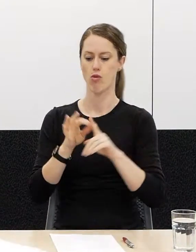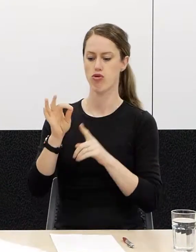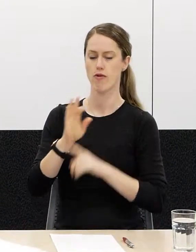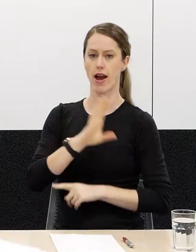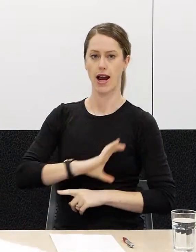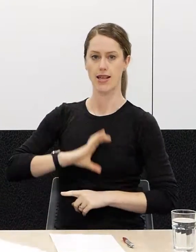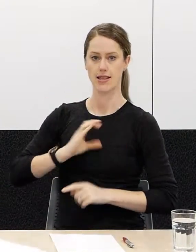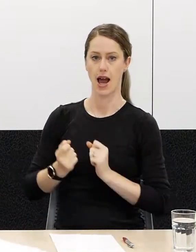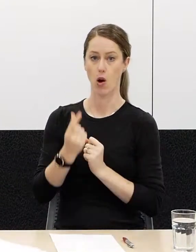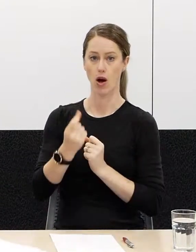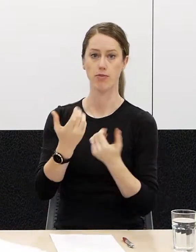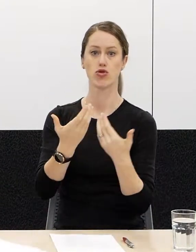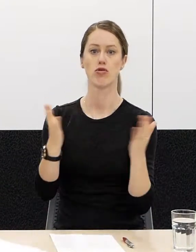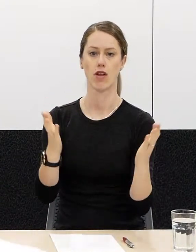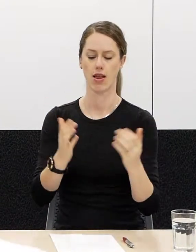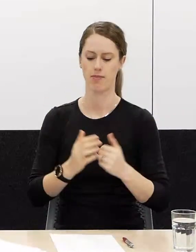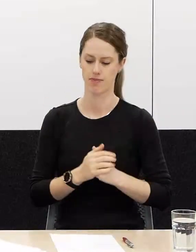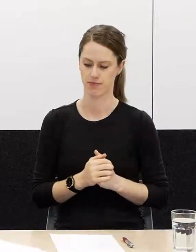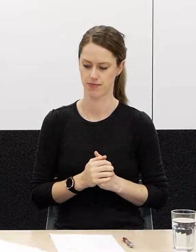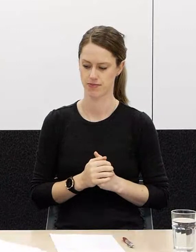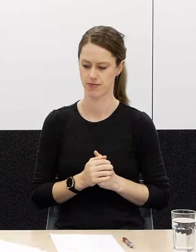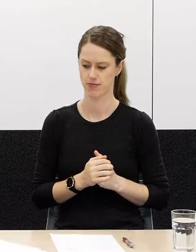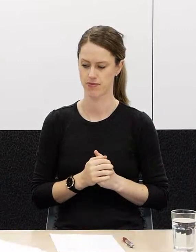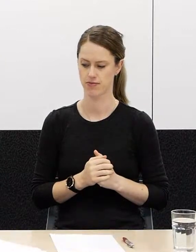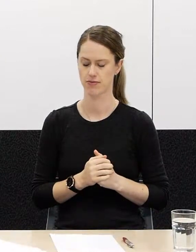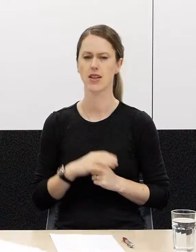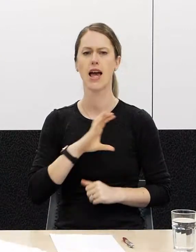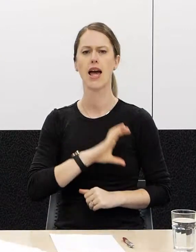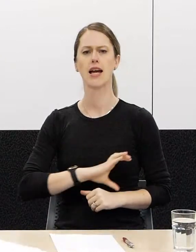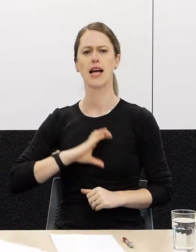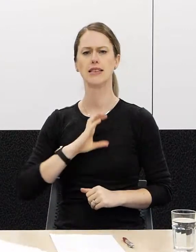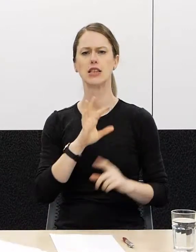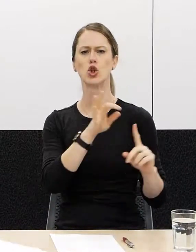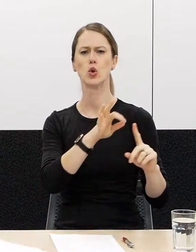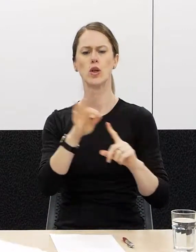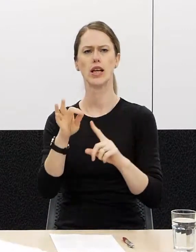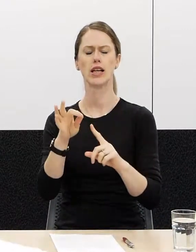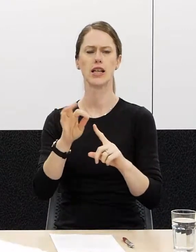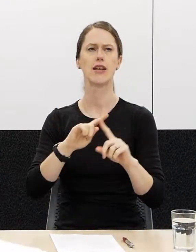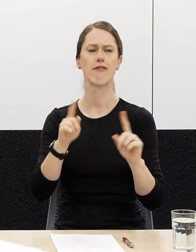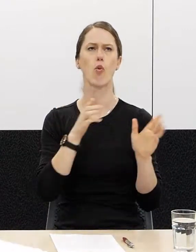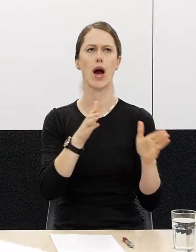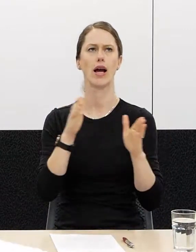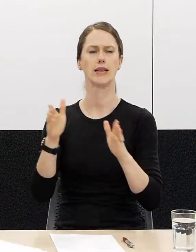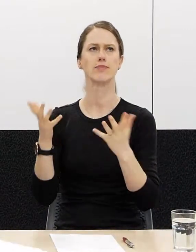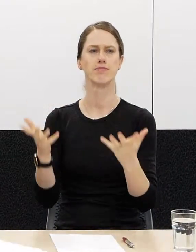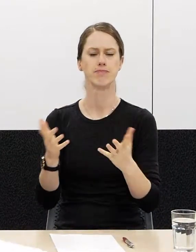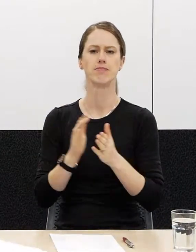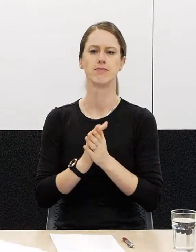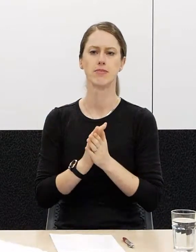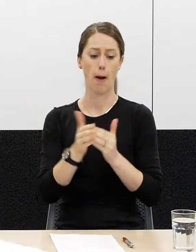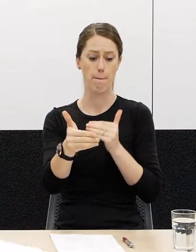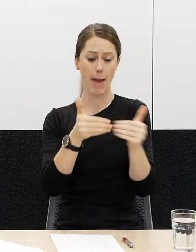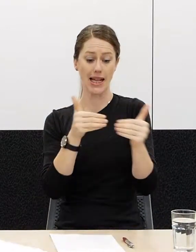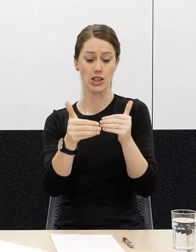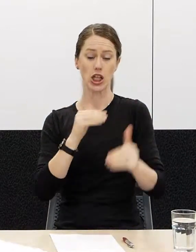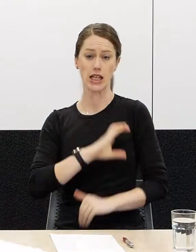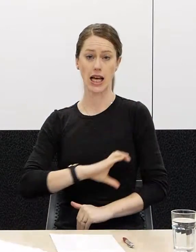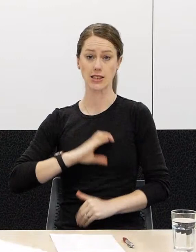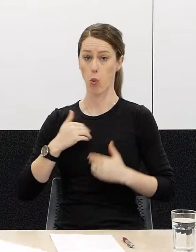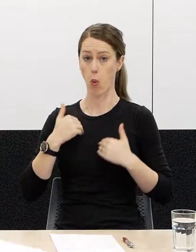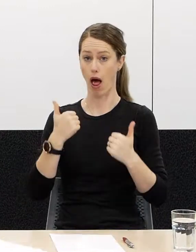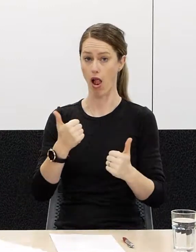cancer outcomes in general. Cancer is also unique in some other ways. Managing cancer